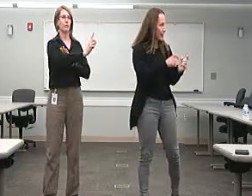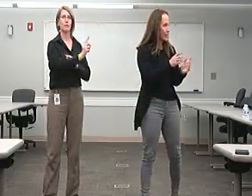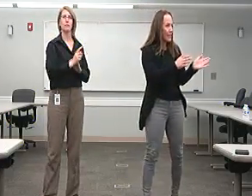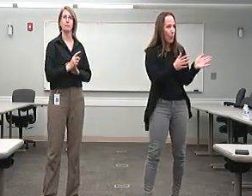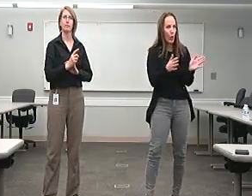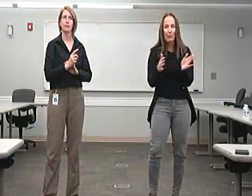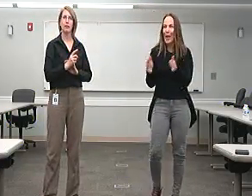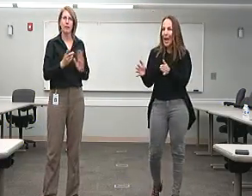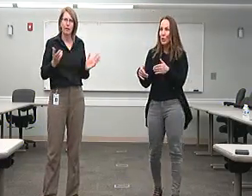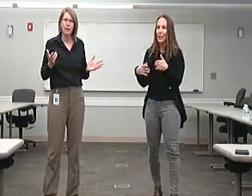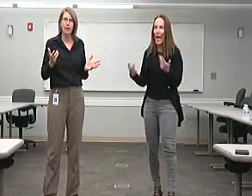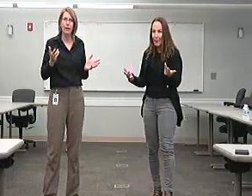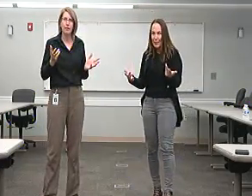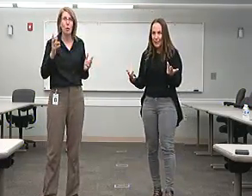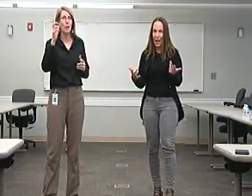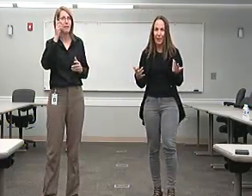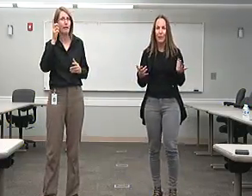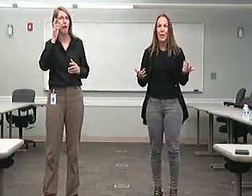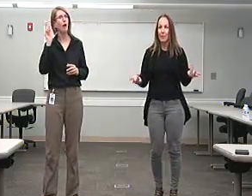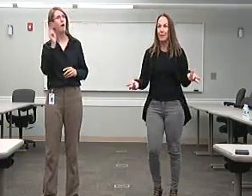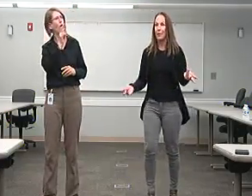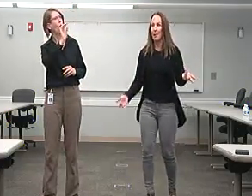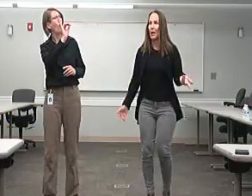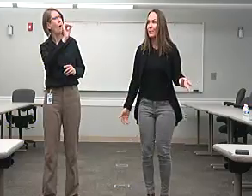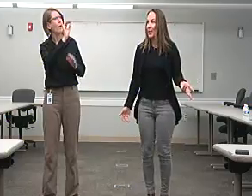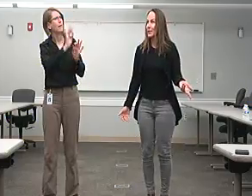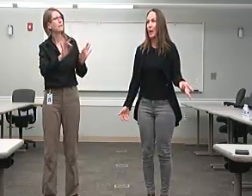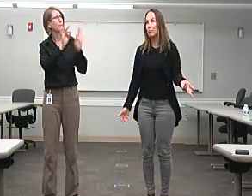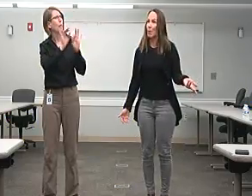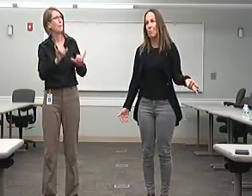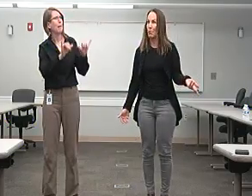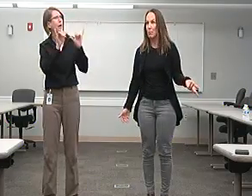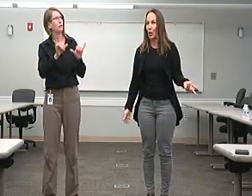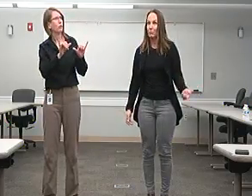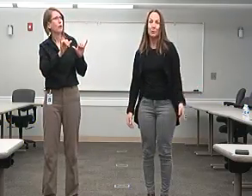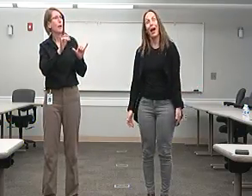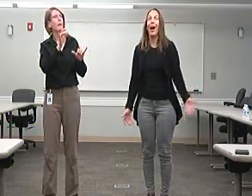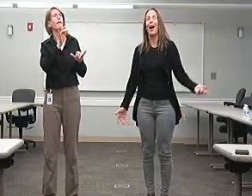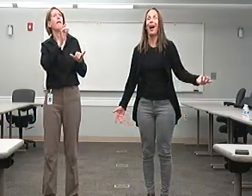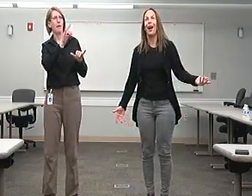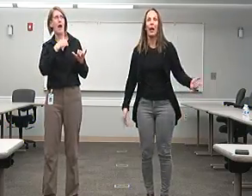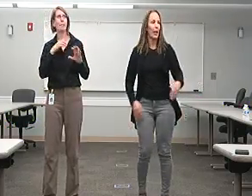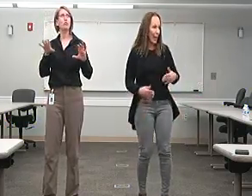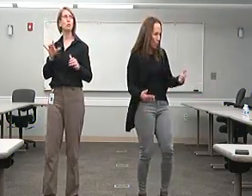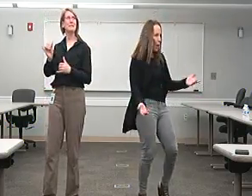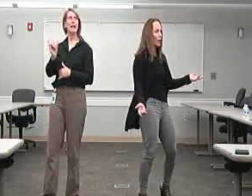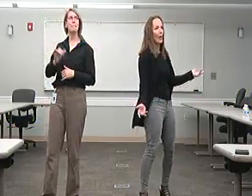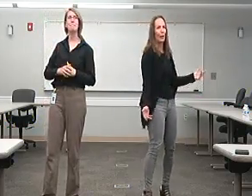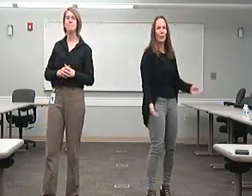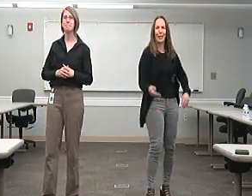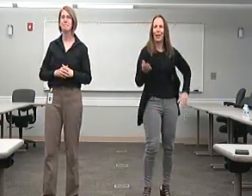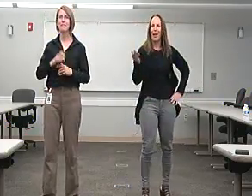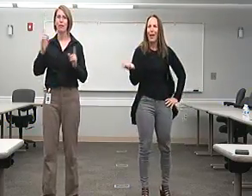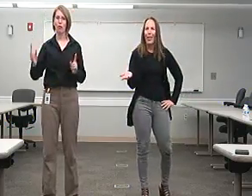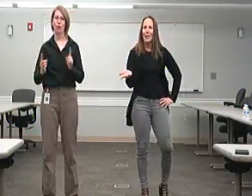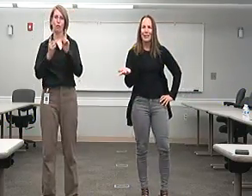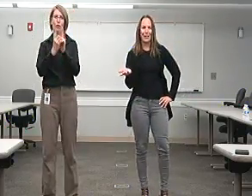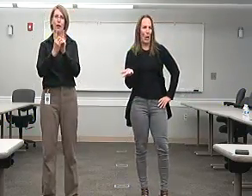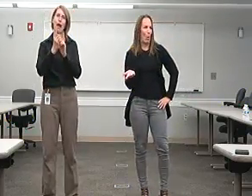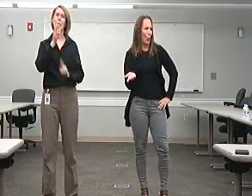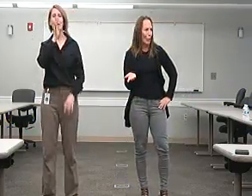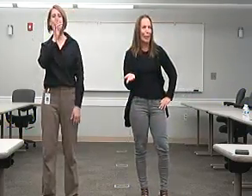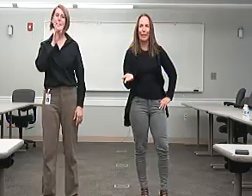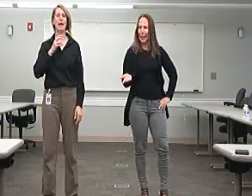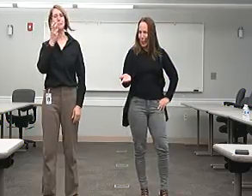pattern that happens in life. People come up, they say ma ma ma ma, ha ha ha ha, and walk away. And we're like, this is a quirky